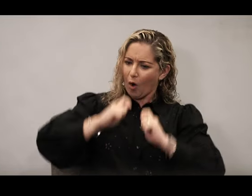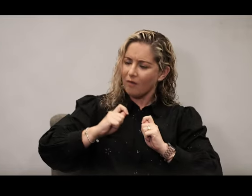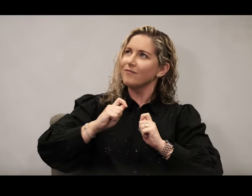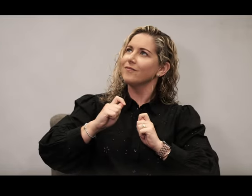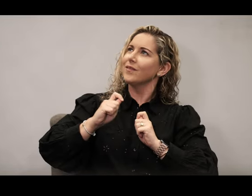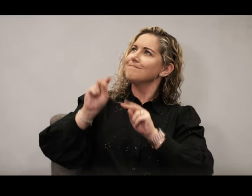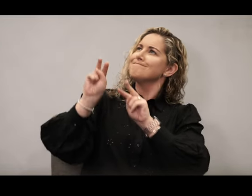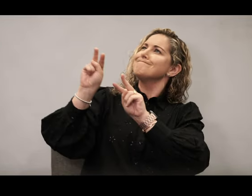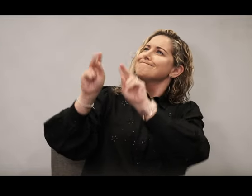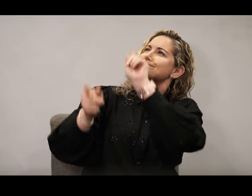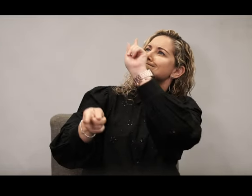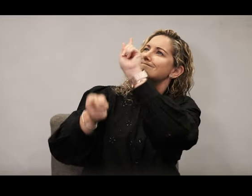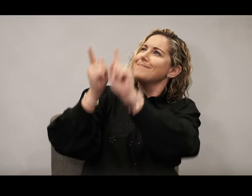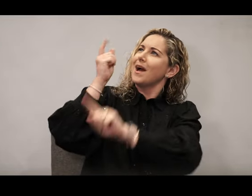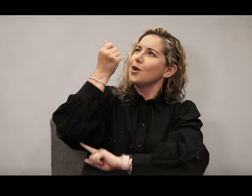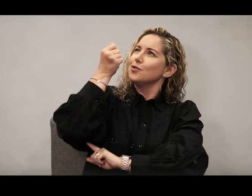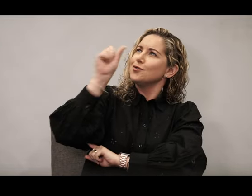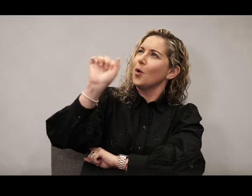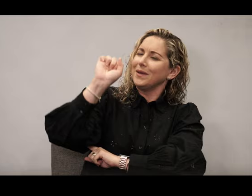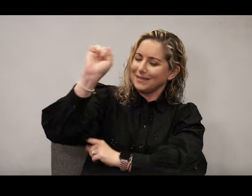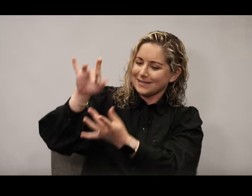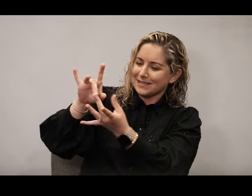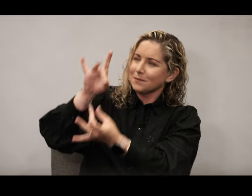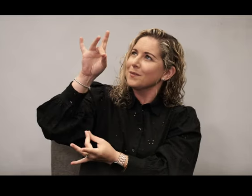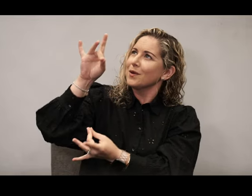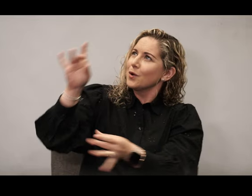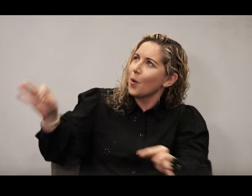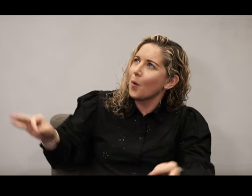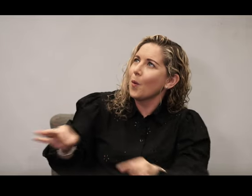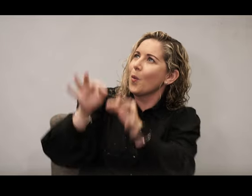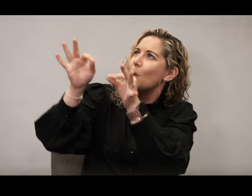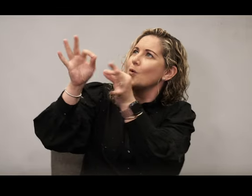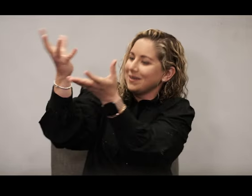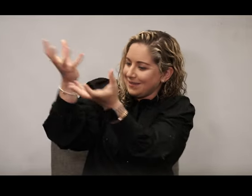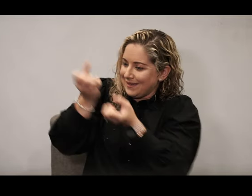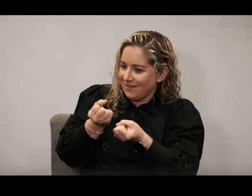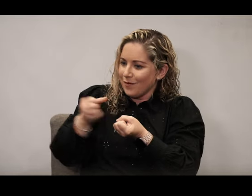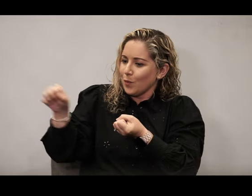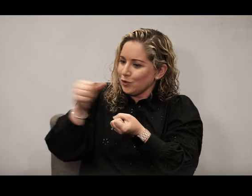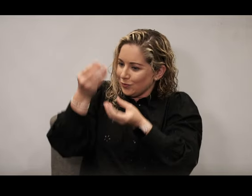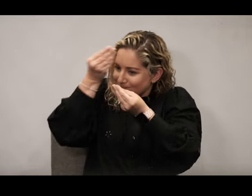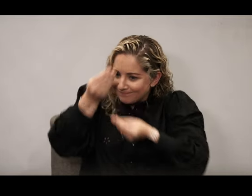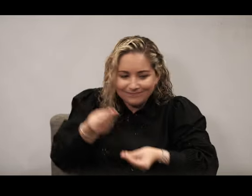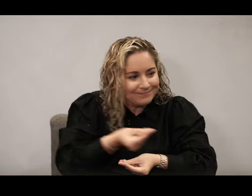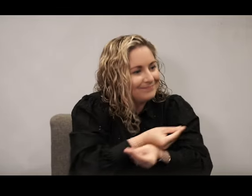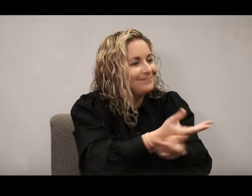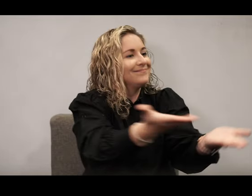with ever-increasing glory, which comes from the Lord, who is the Spirit."